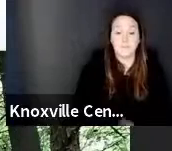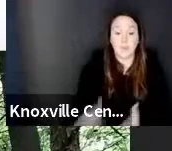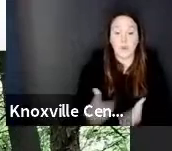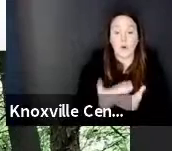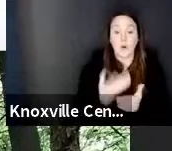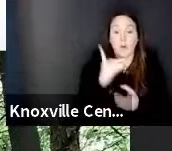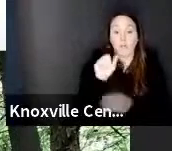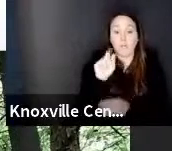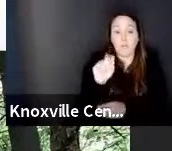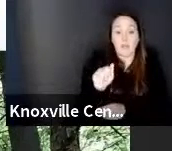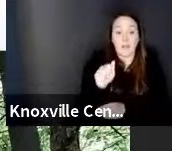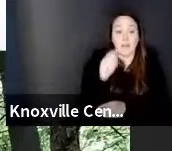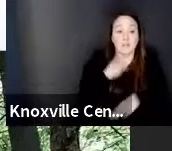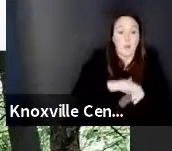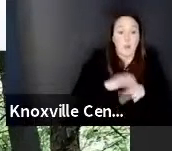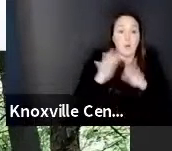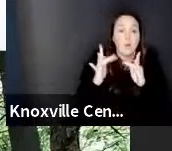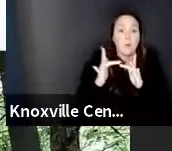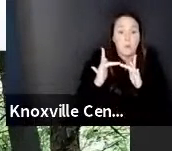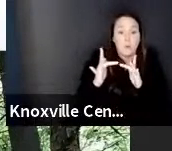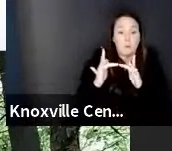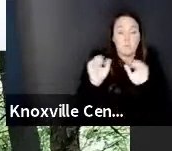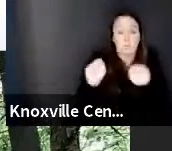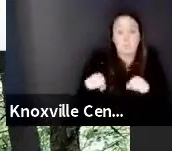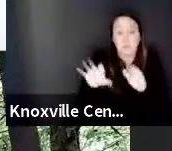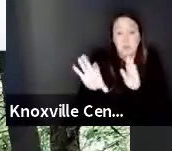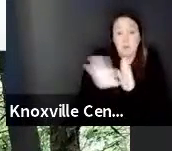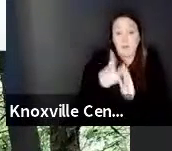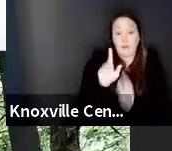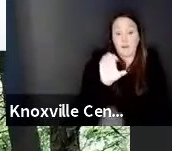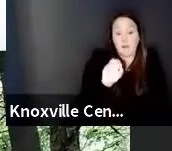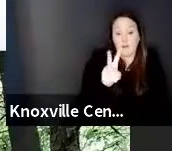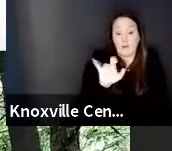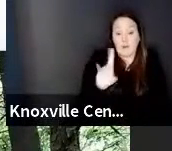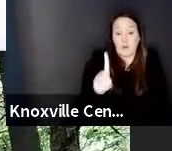to talk about is on our website. You can find it at